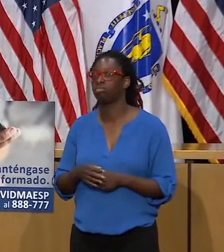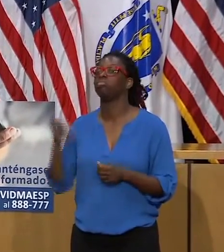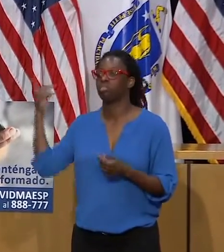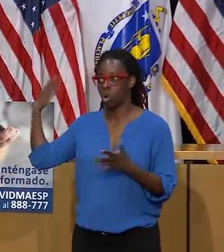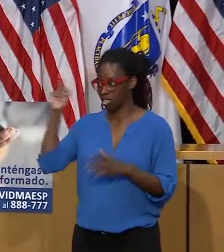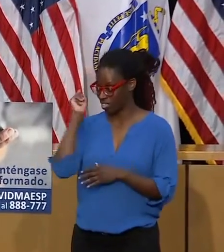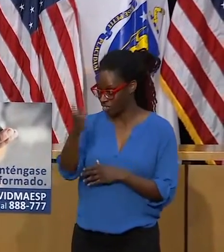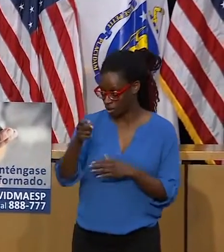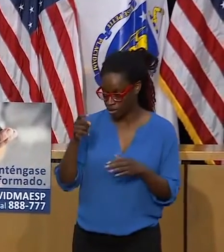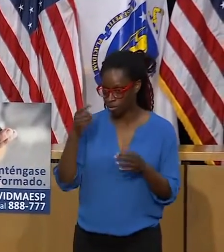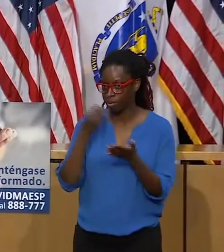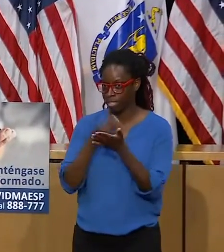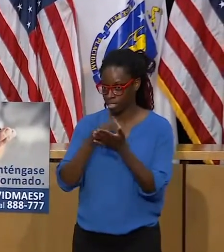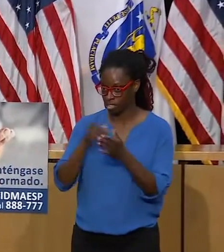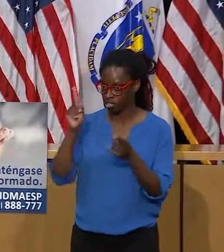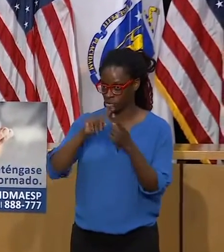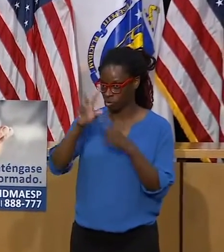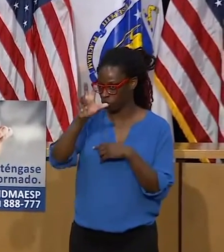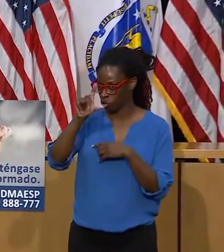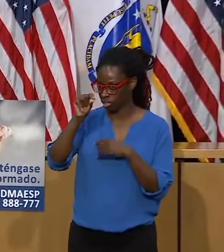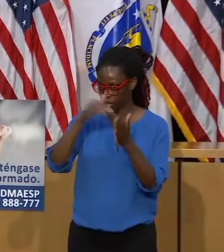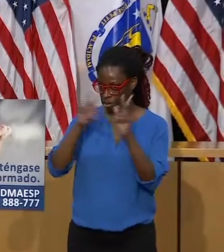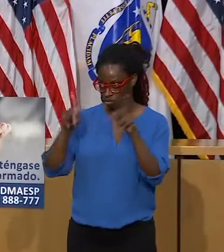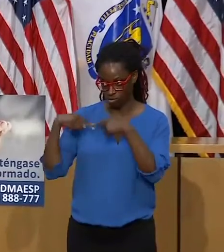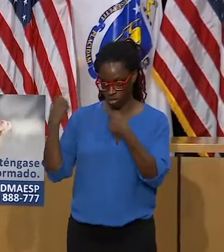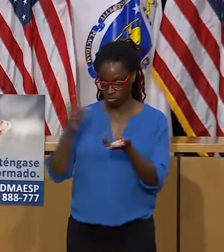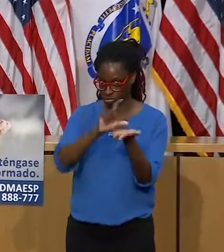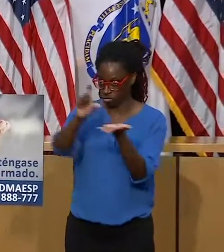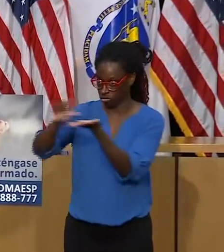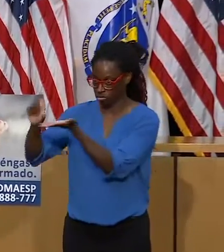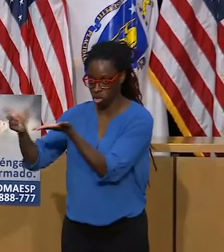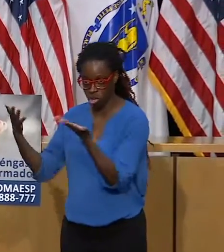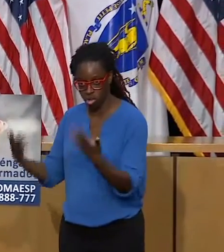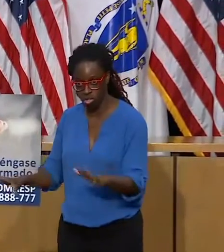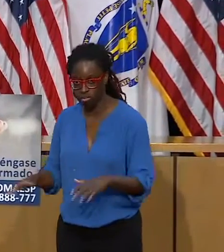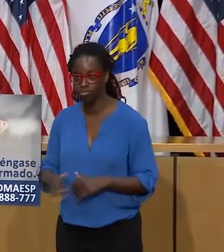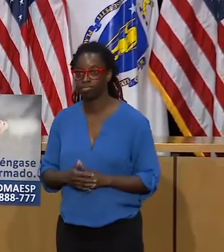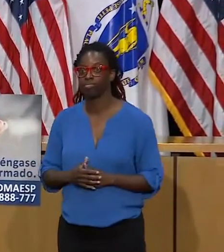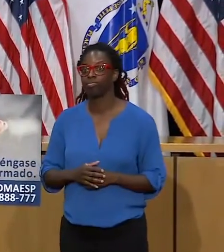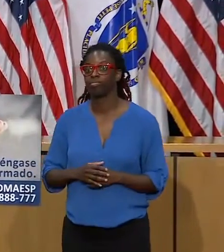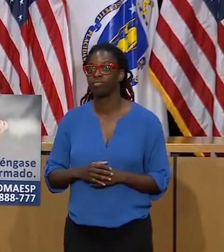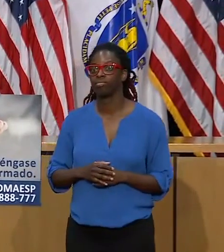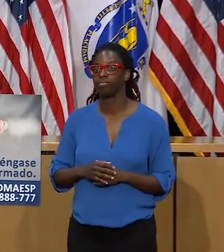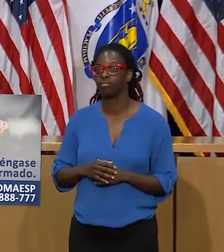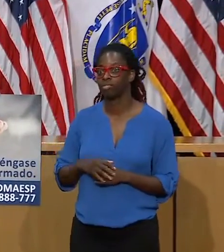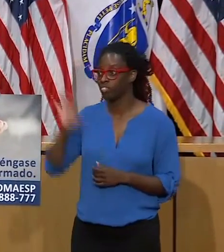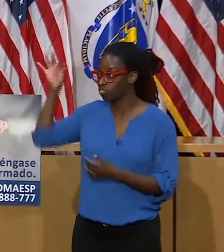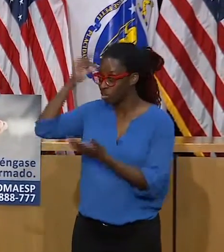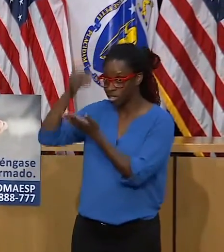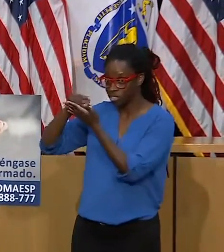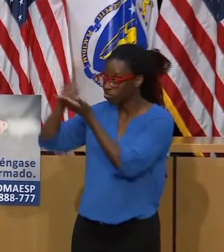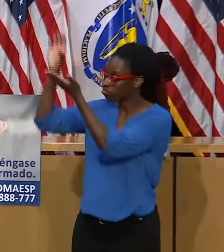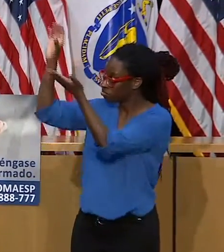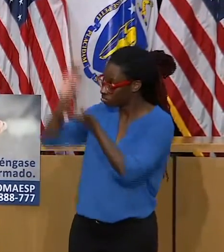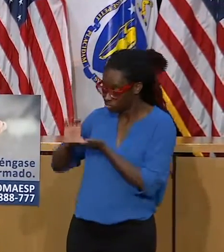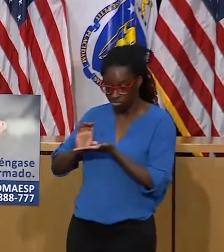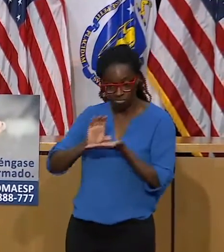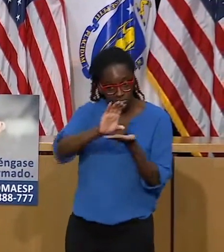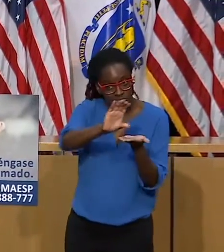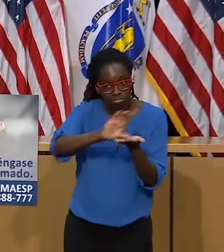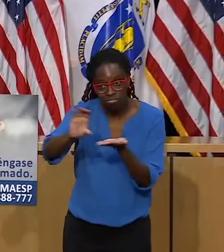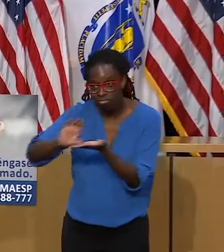And we are putting mechanisms in place that have been recommended by the feds and by others to double check and triple check that people are in fact who they